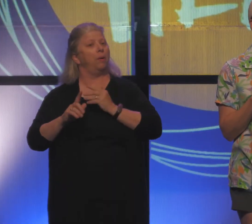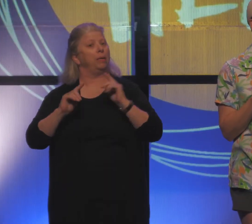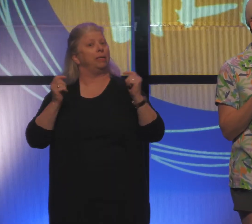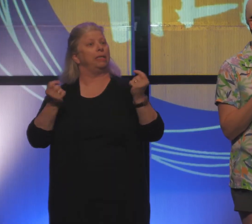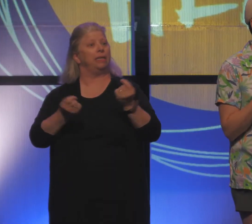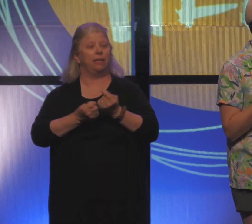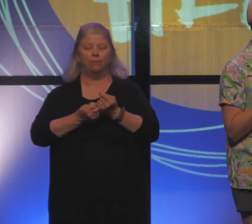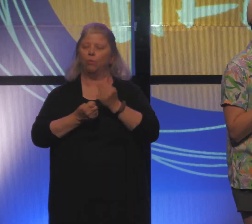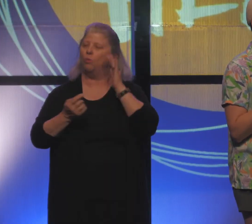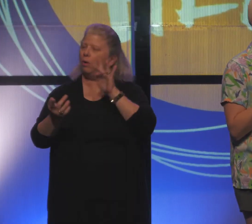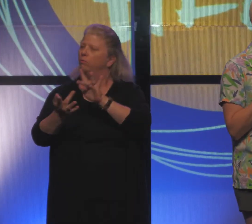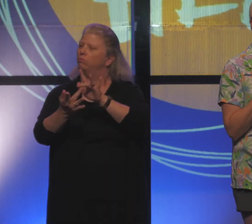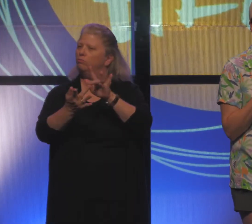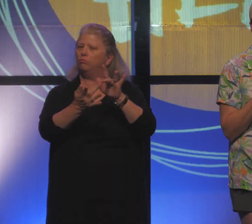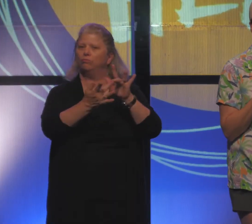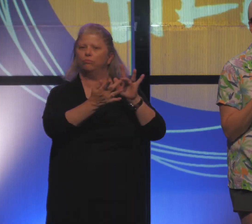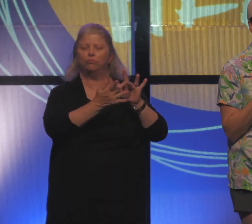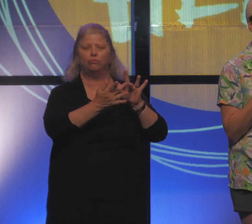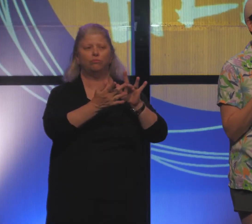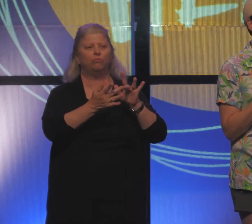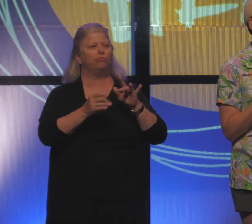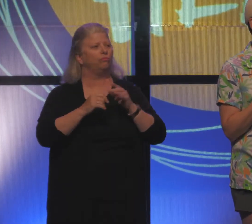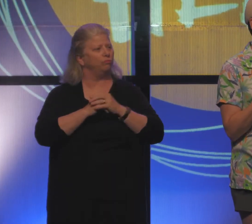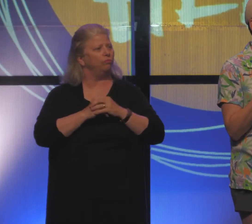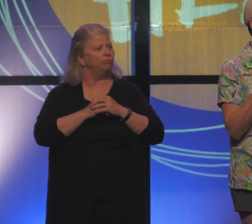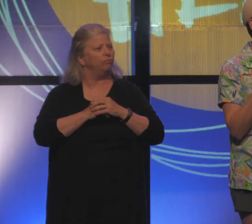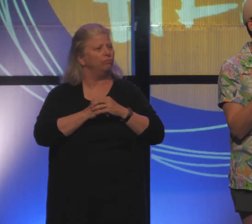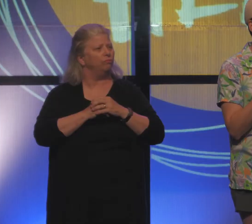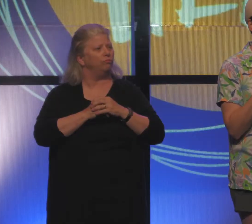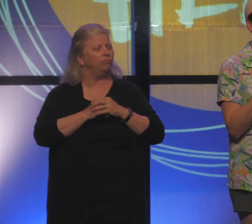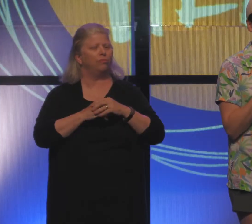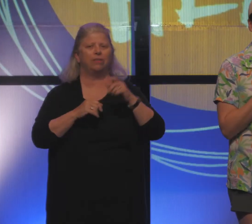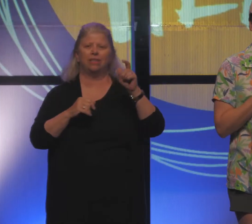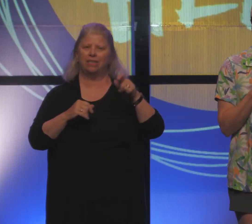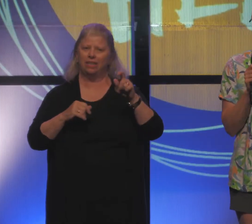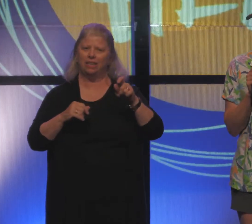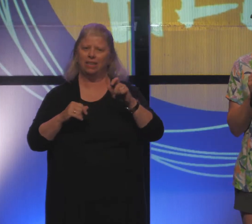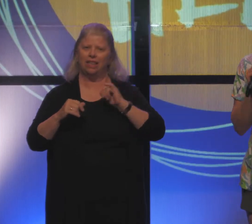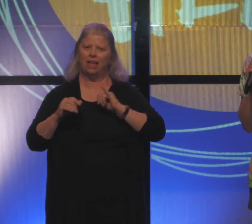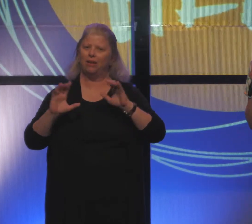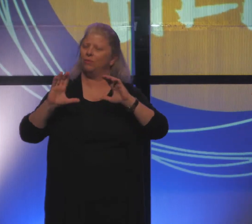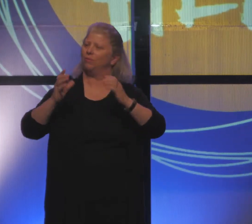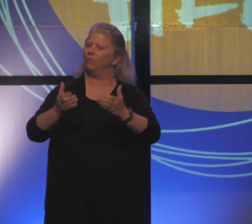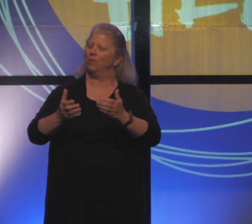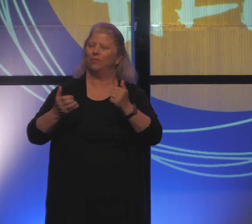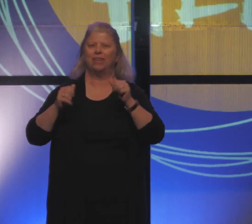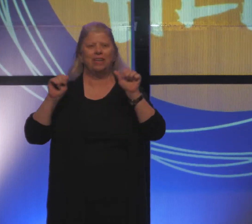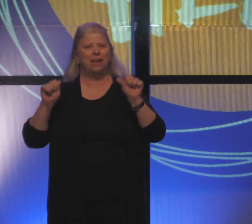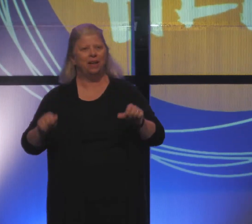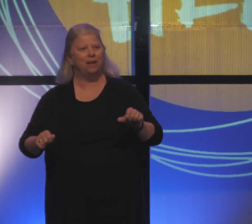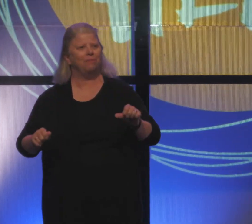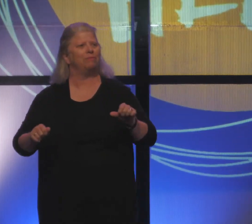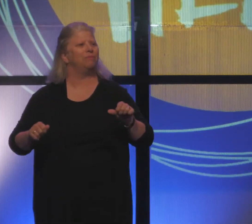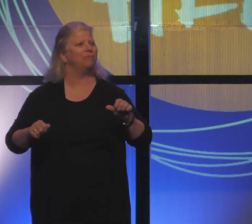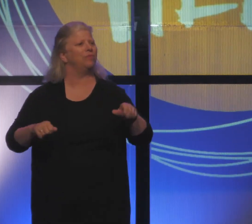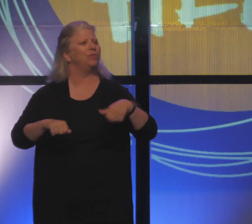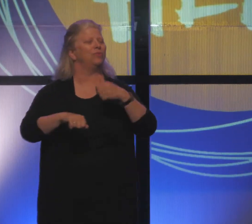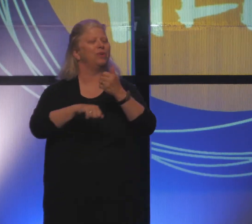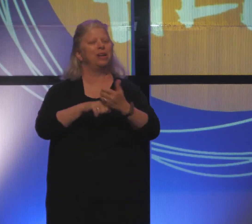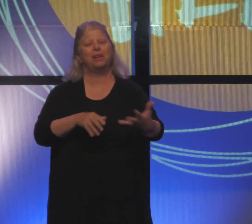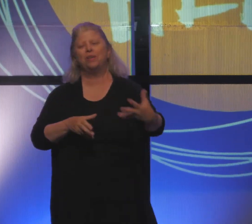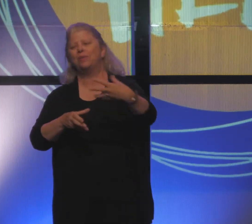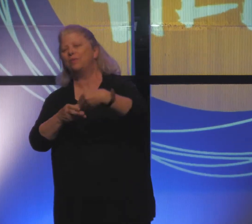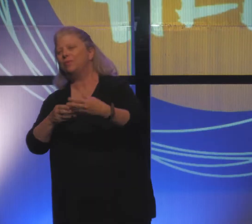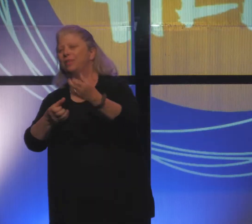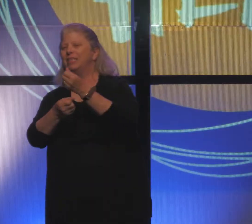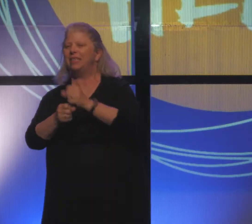team will be reaching out with you, getting in touch. There's such a need for that demographic, and we want to be able to create an inclusive